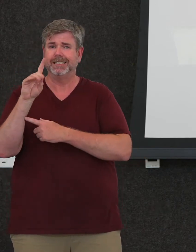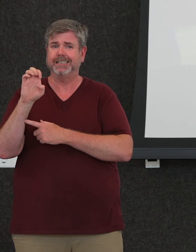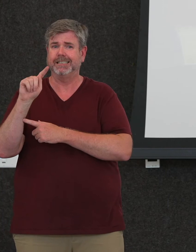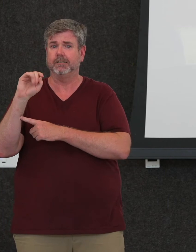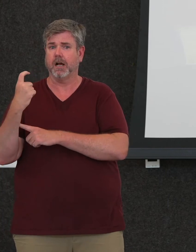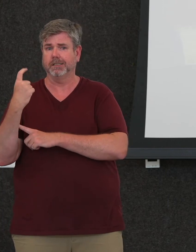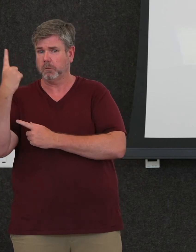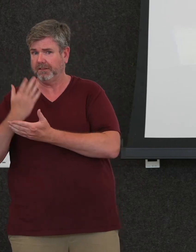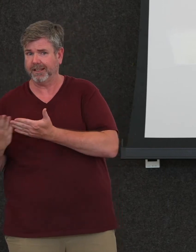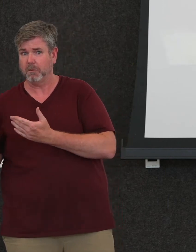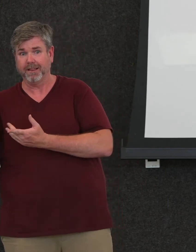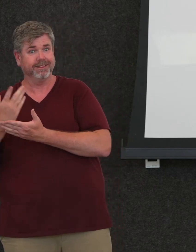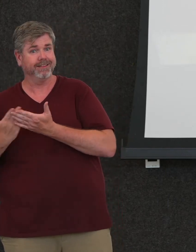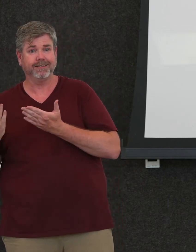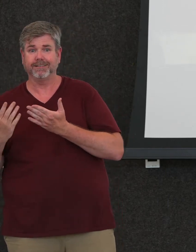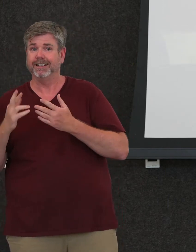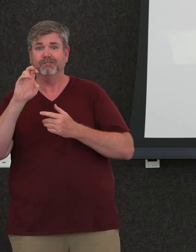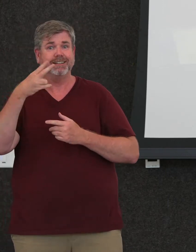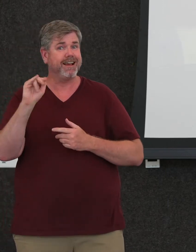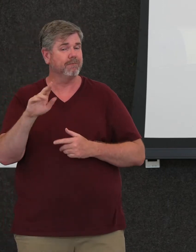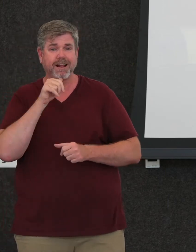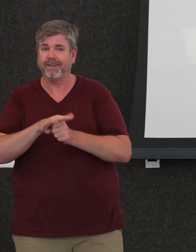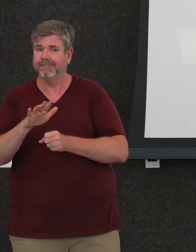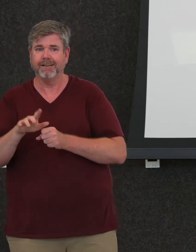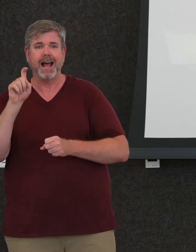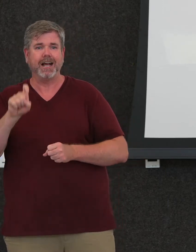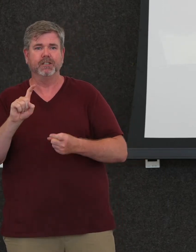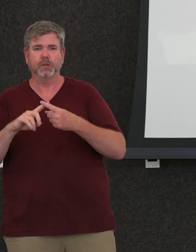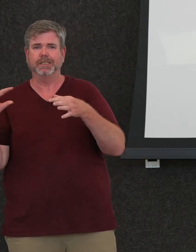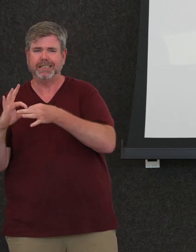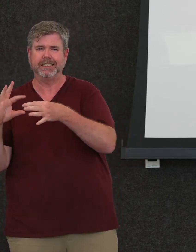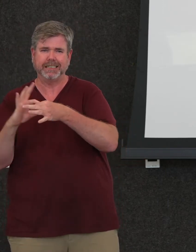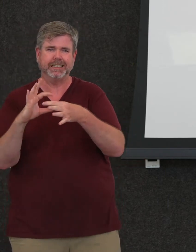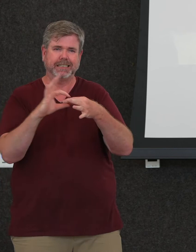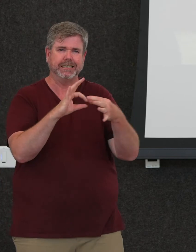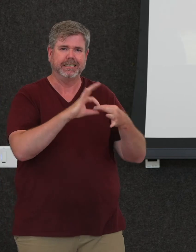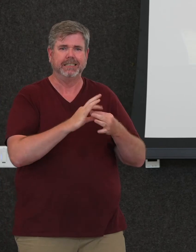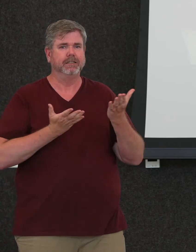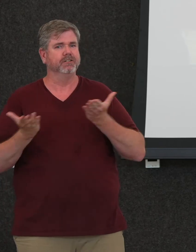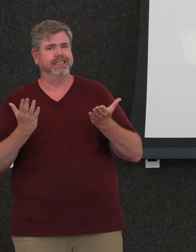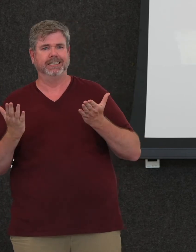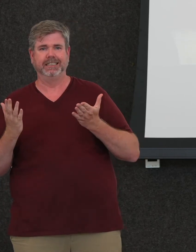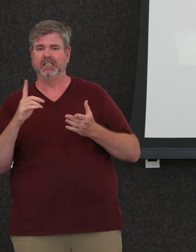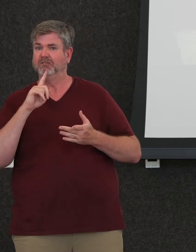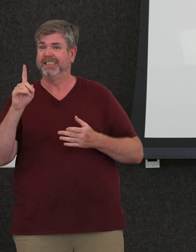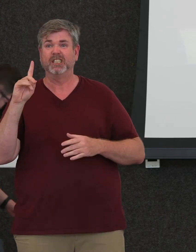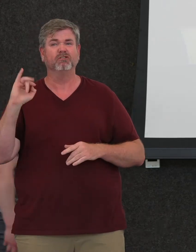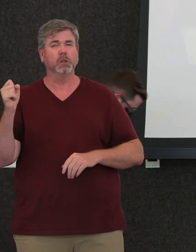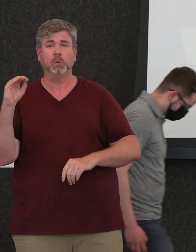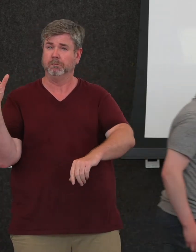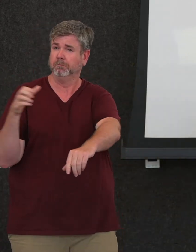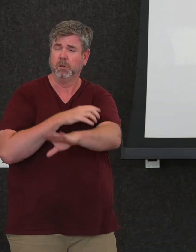That's just the beginning of the journey, because these things it grabs their mind, and they can be so persuasive, telling you that they're